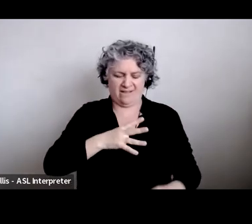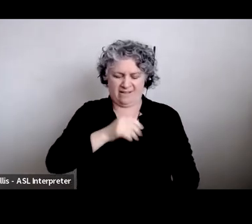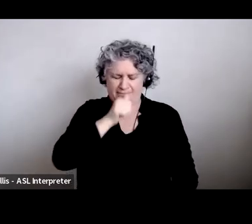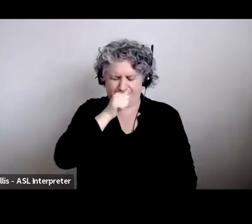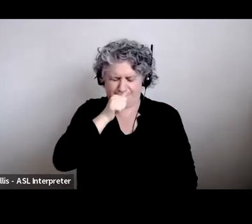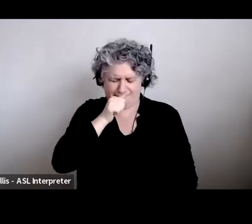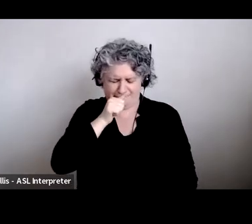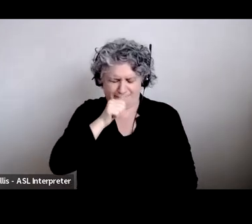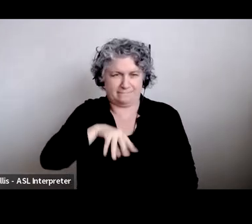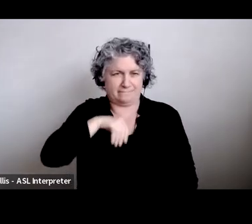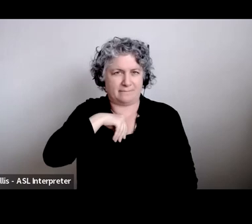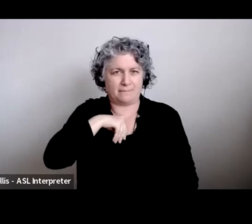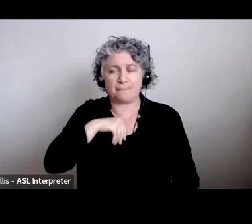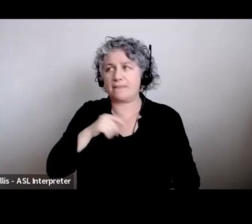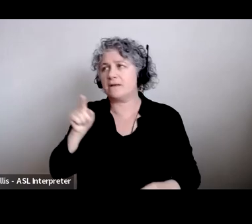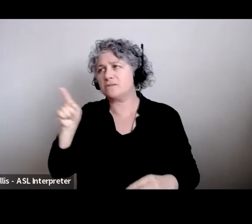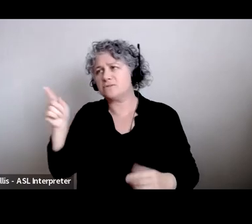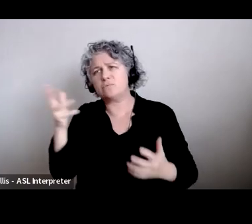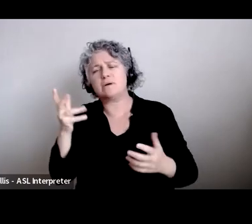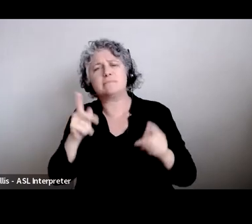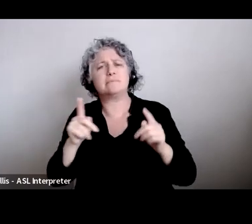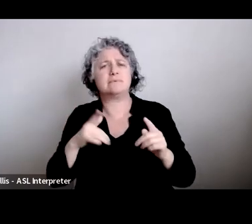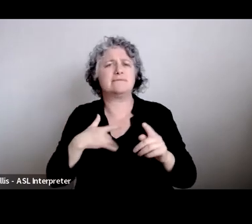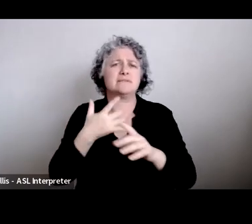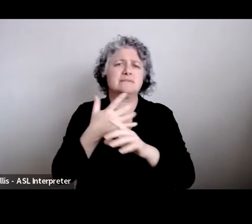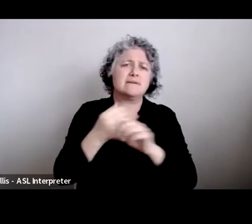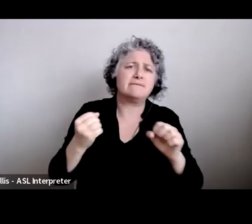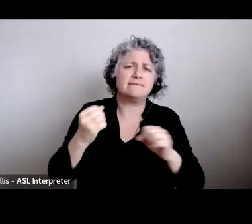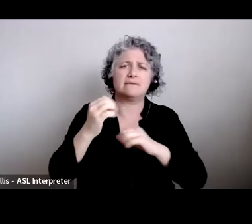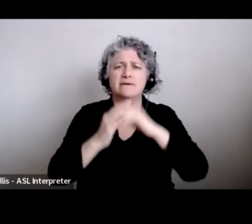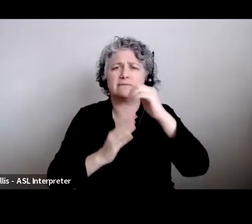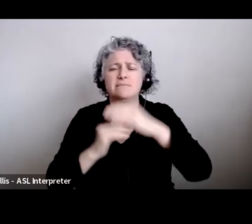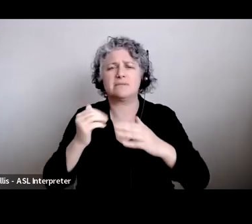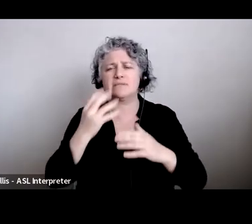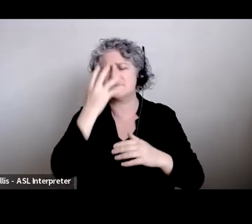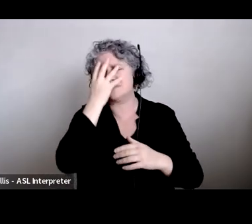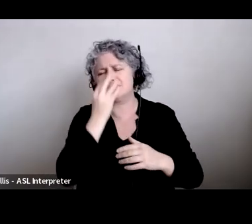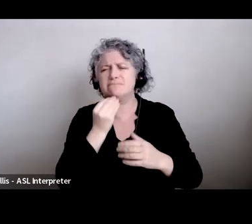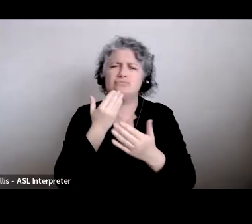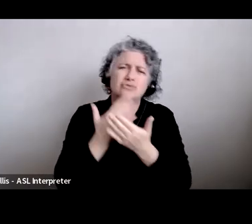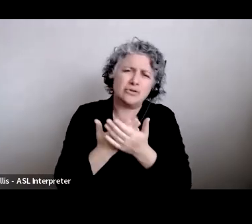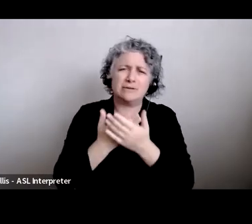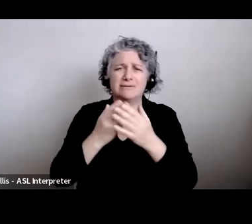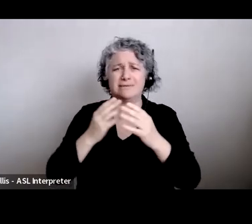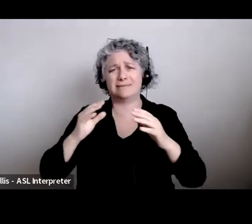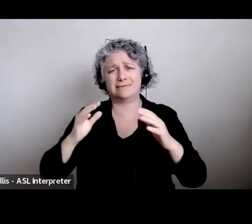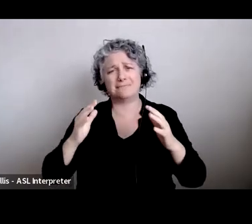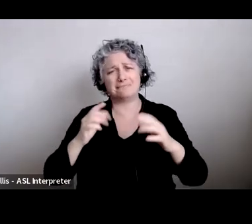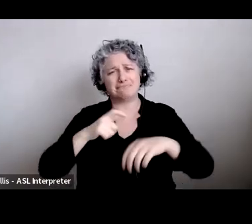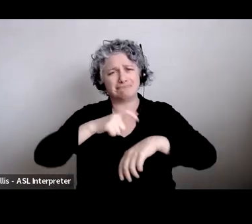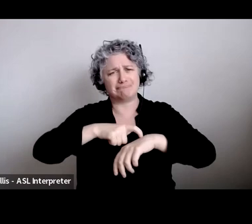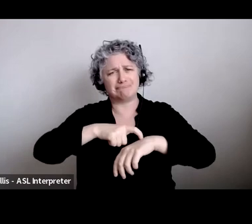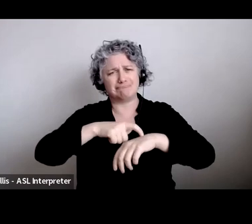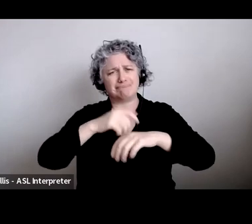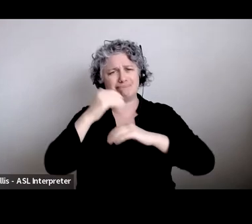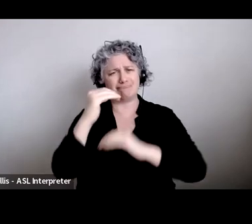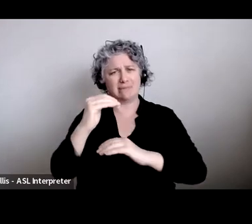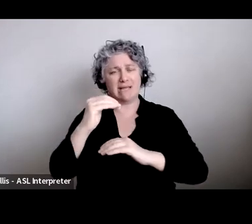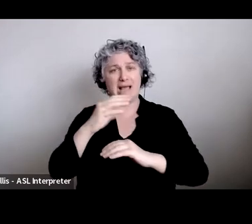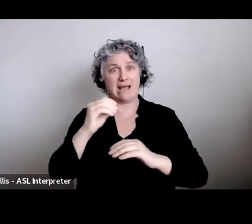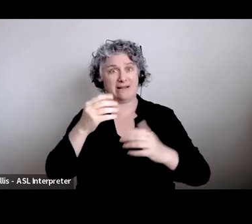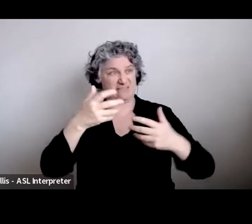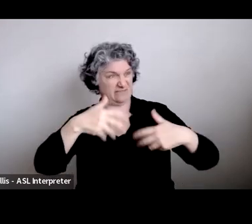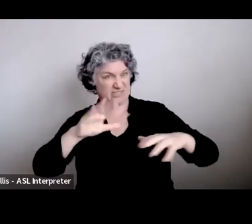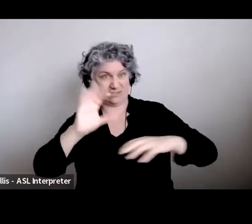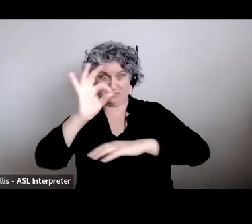wanted to make sure that people felt safe, that people felt comfortable, that people had a reasonable night's sleep, and that people could see. She wanted to see her own children at the end of the day,